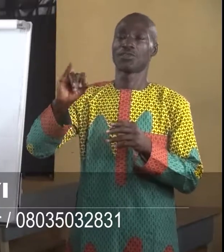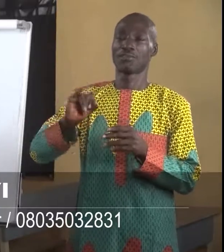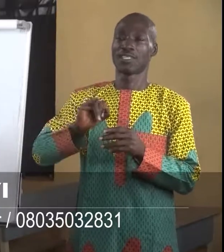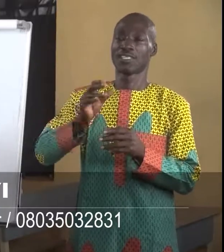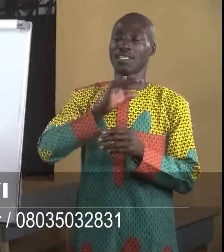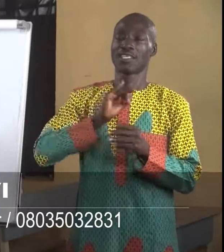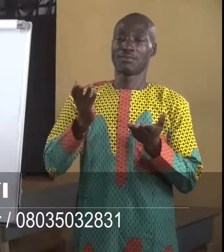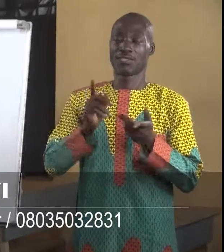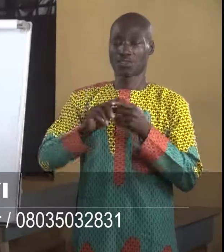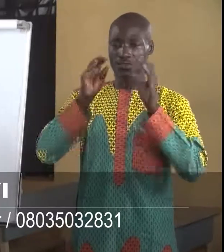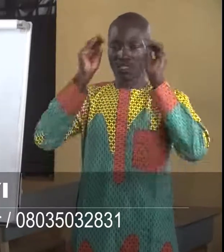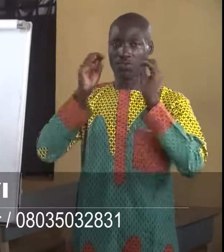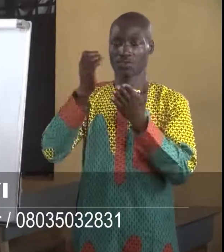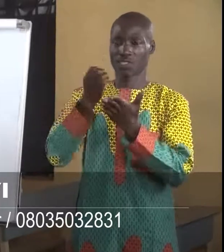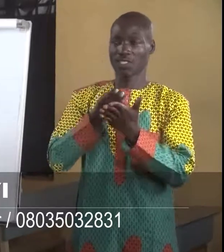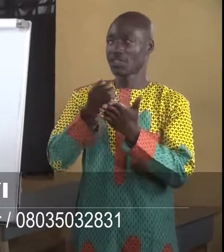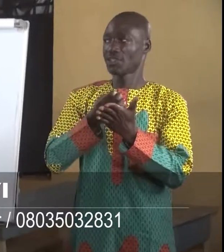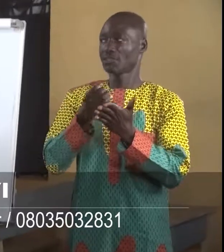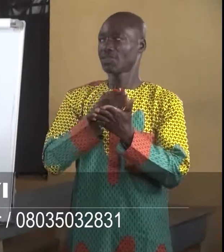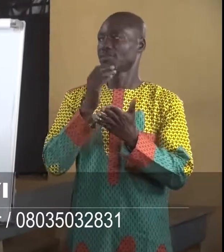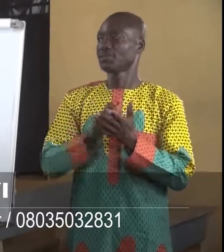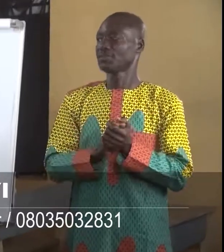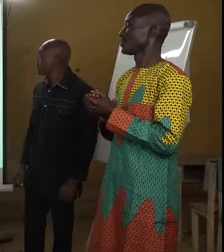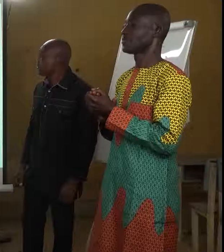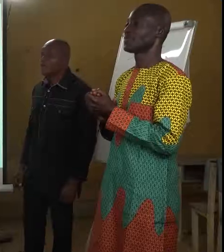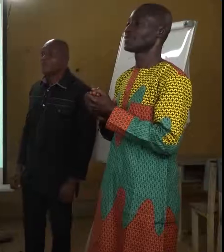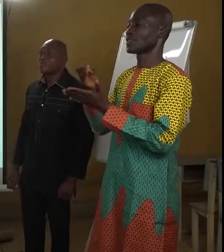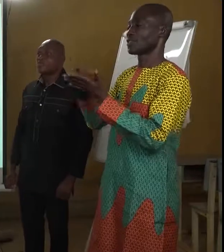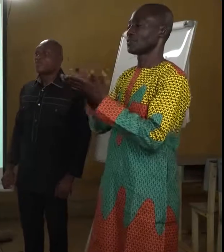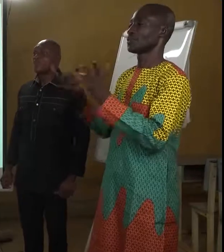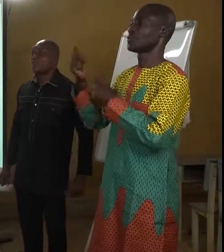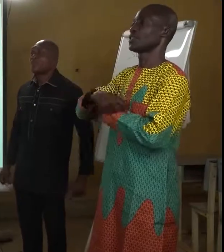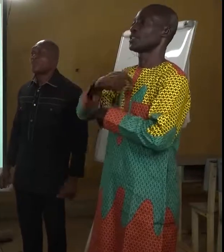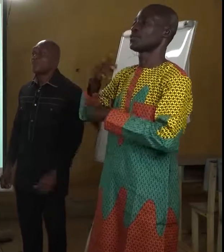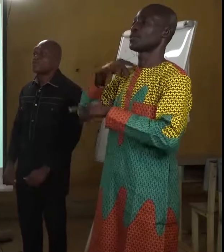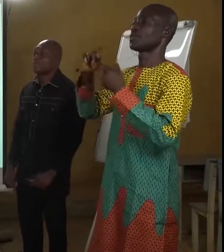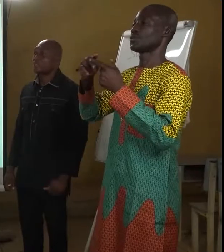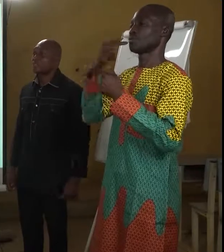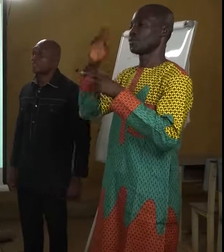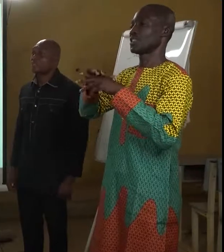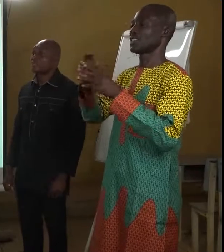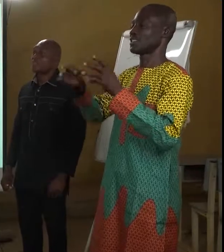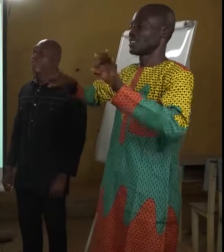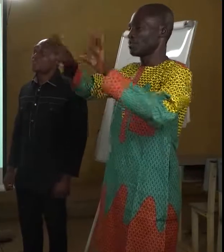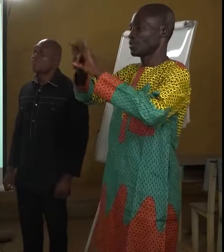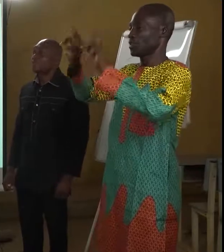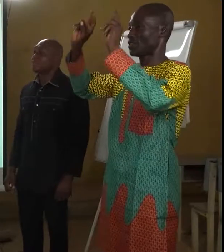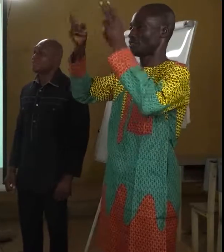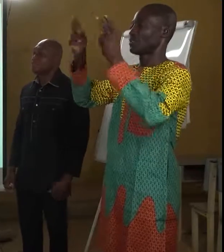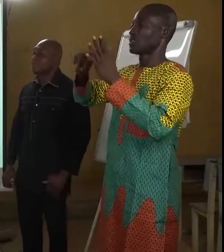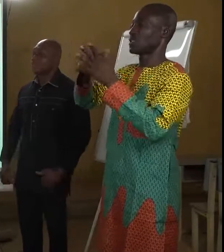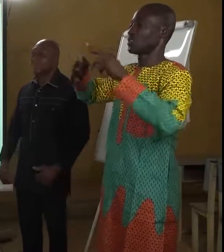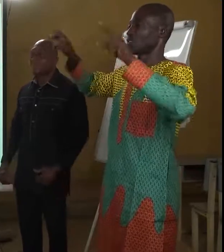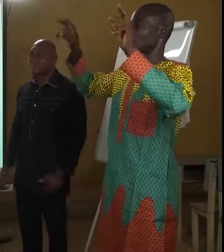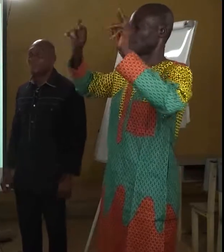I'm here to take you on economics. In economics today, we are going to look at a very important topic. This topic